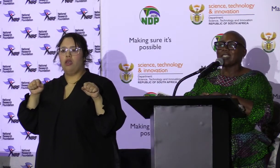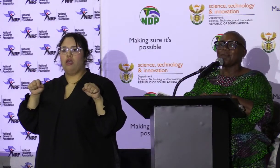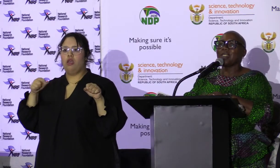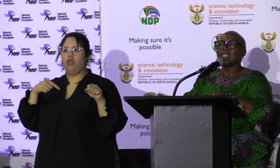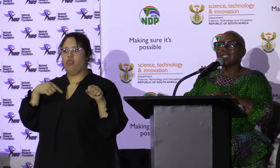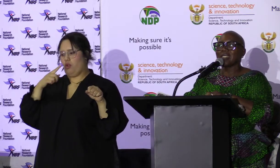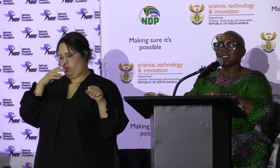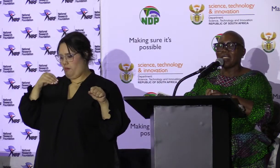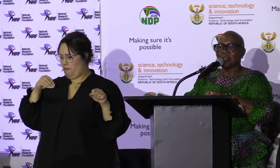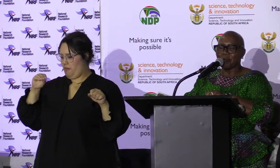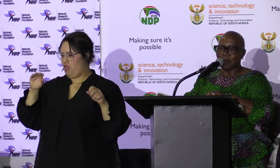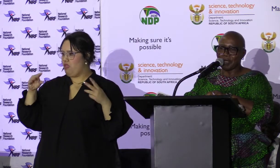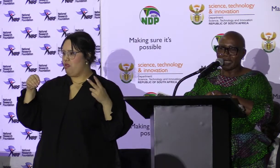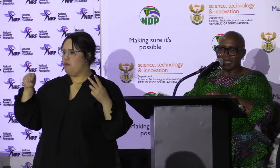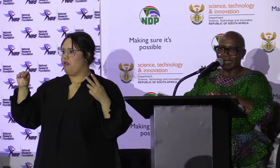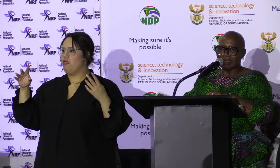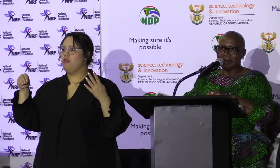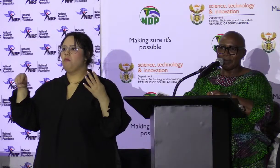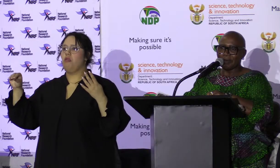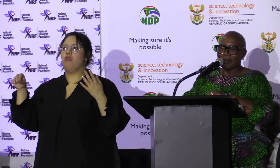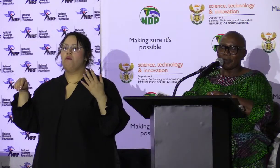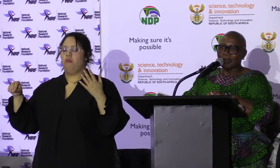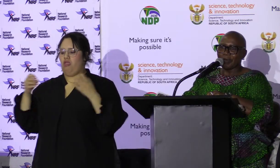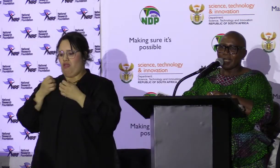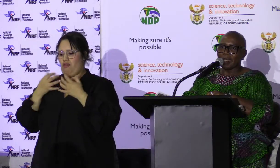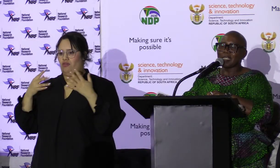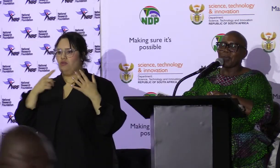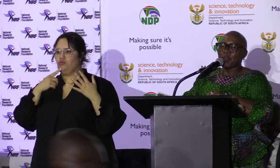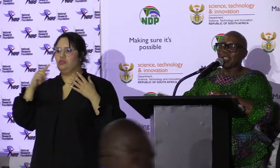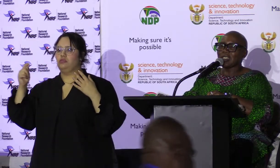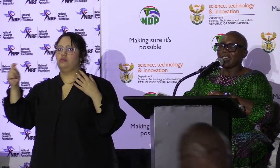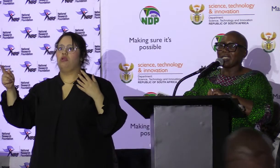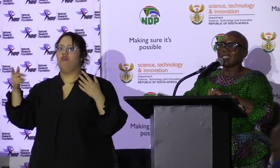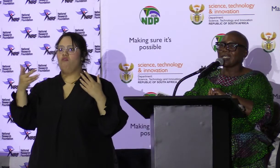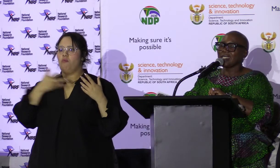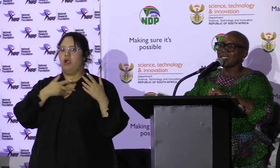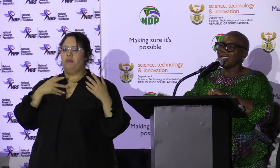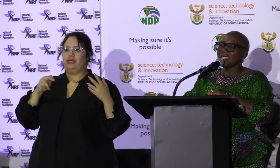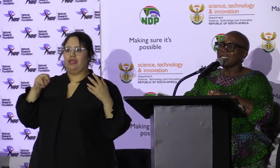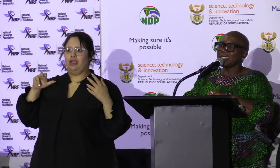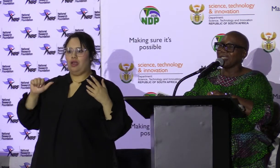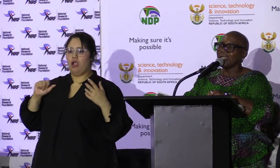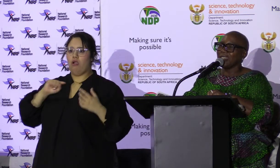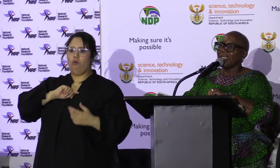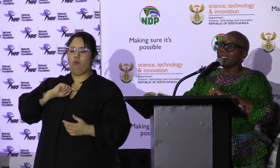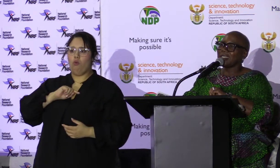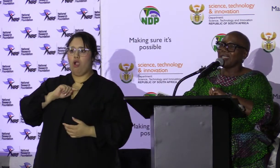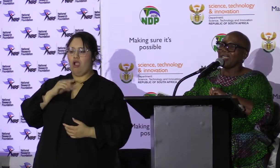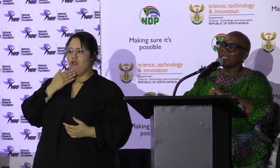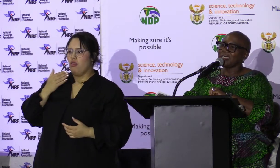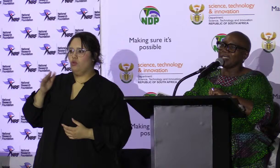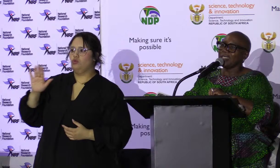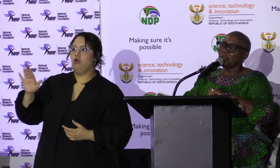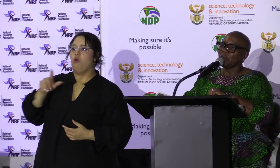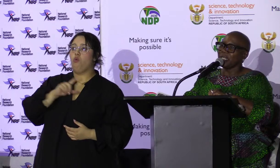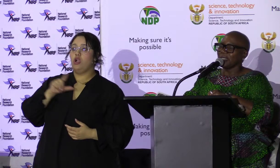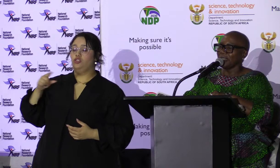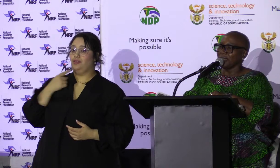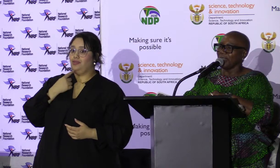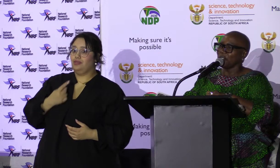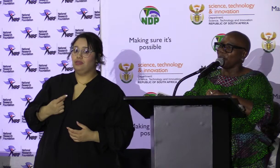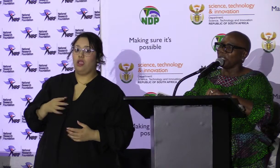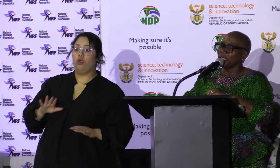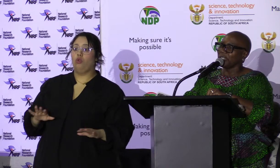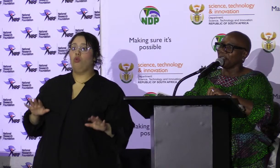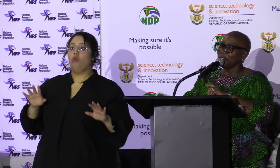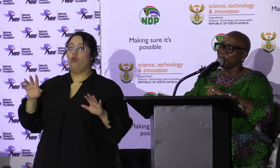thousands of rands. Simnike sithi thank you, Mama Ugcina. It's because she said and said, what